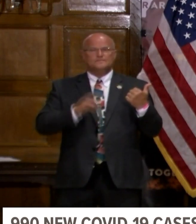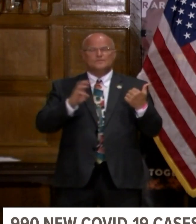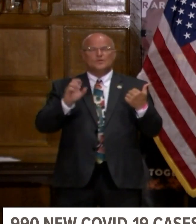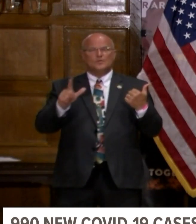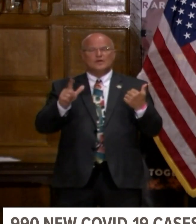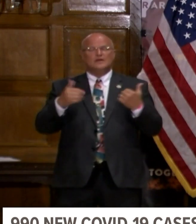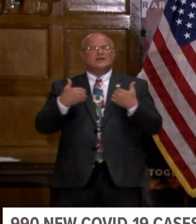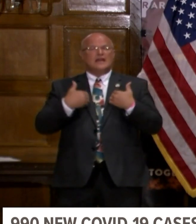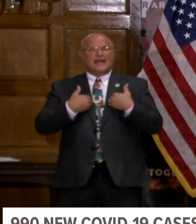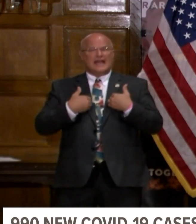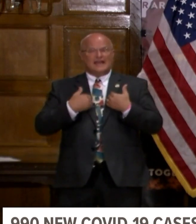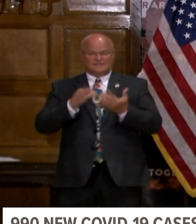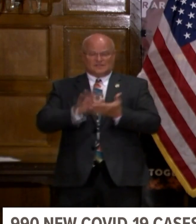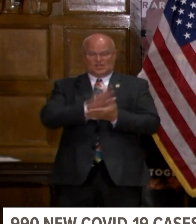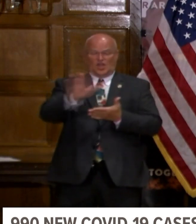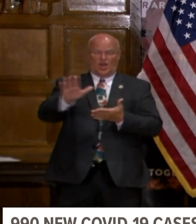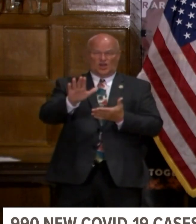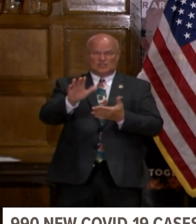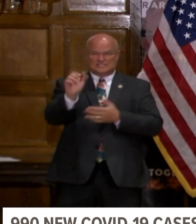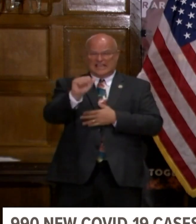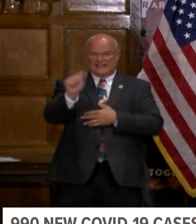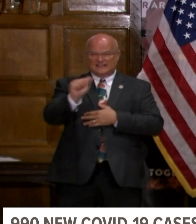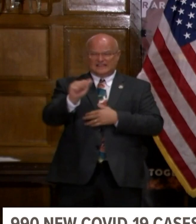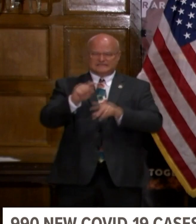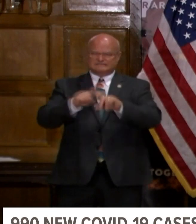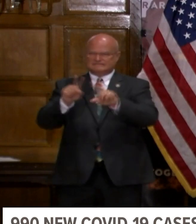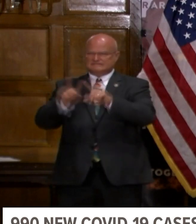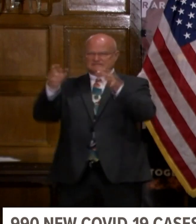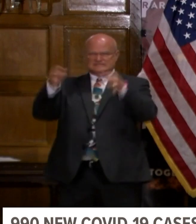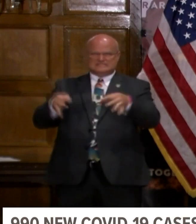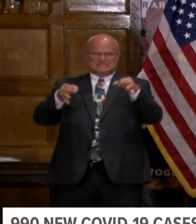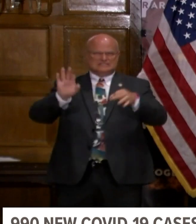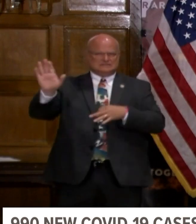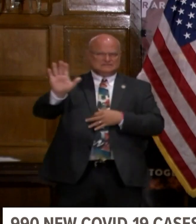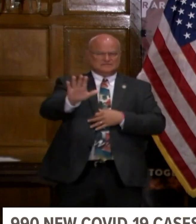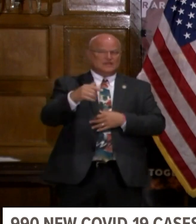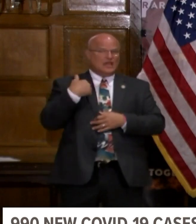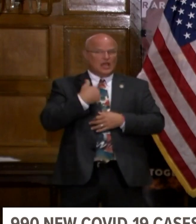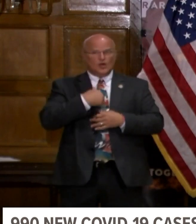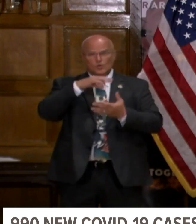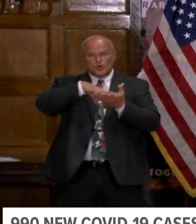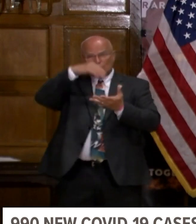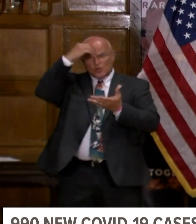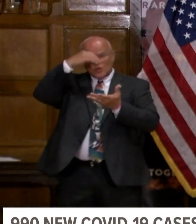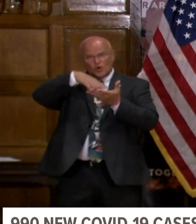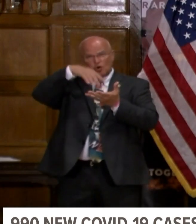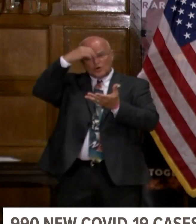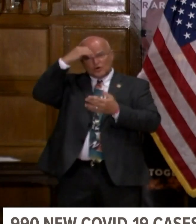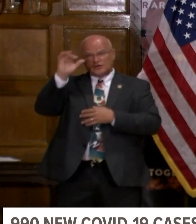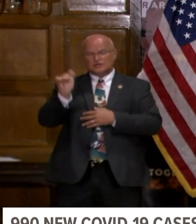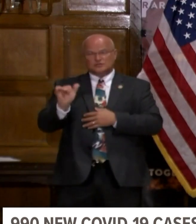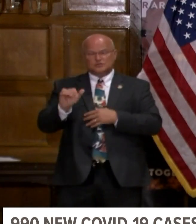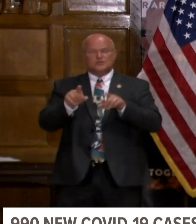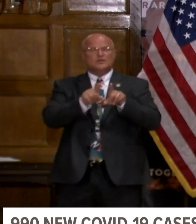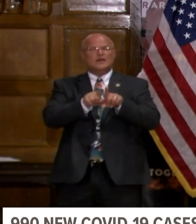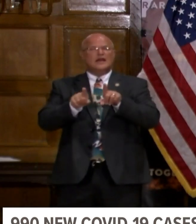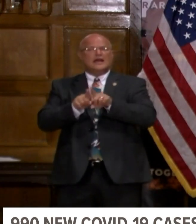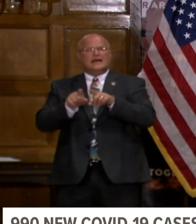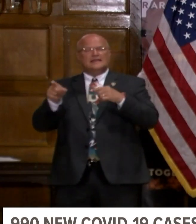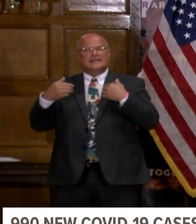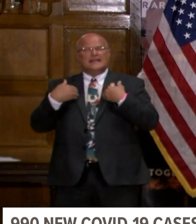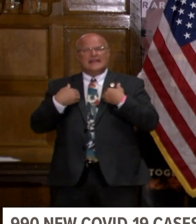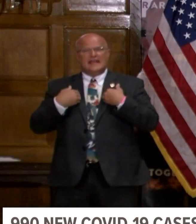Well, you have your college athletics making different decisions, and we're learning through this too. So as they